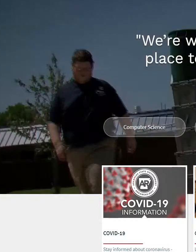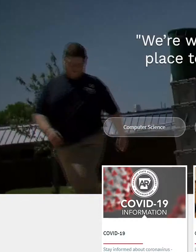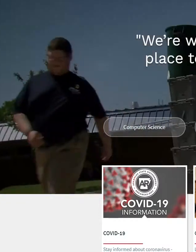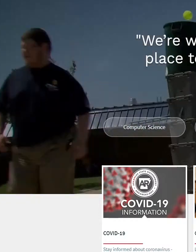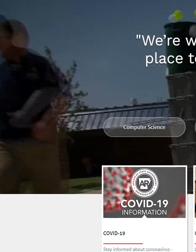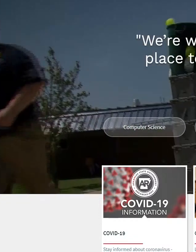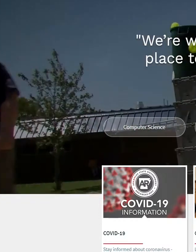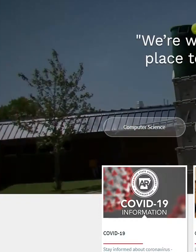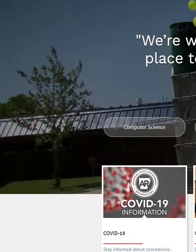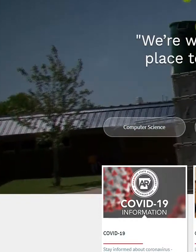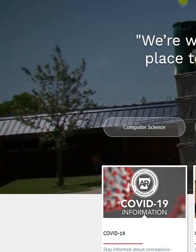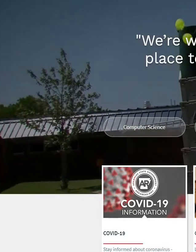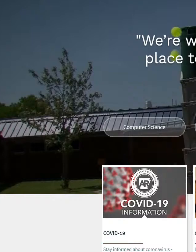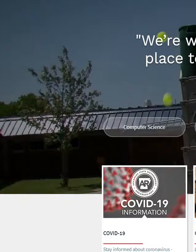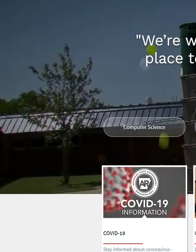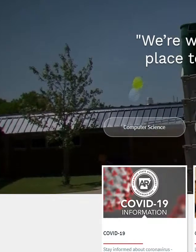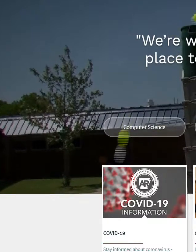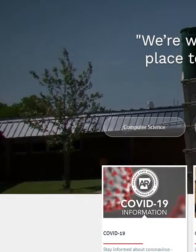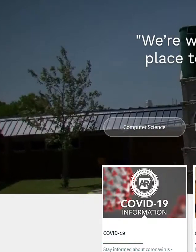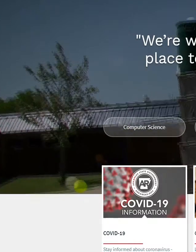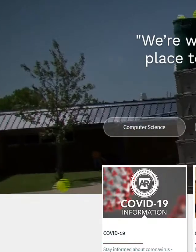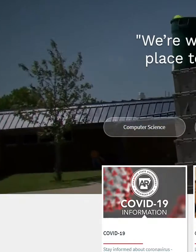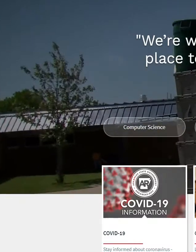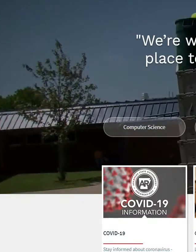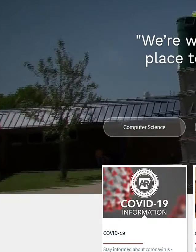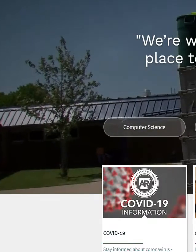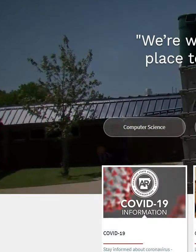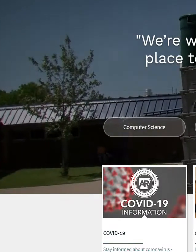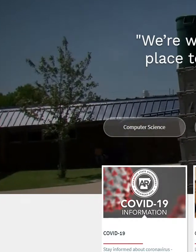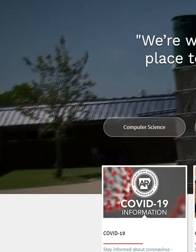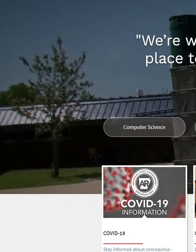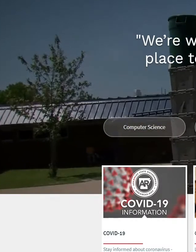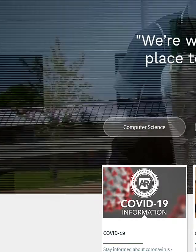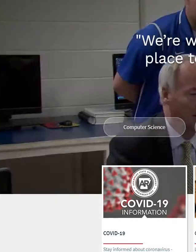3. Mic check 1, 2, 3. Yeah. Okay, thank you.